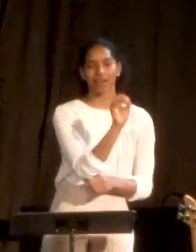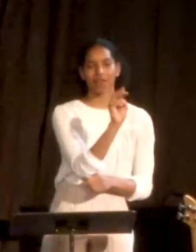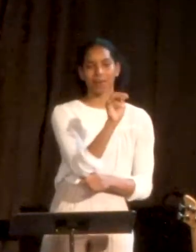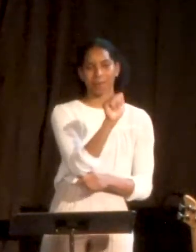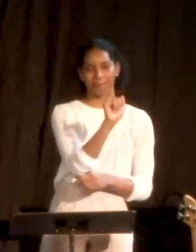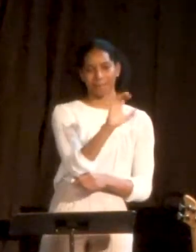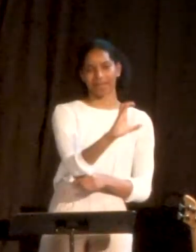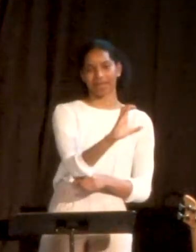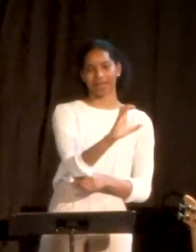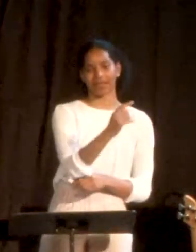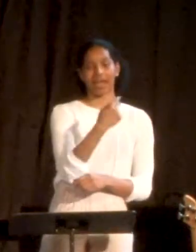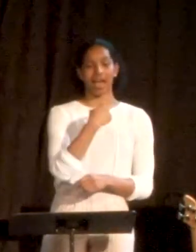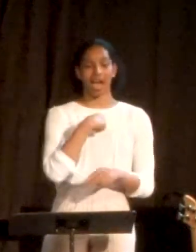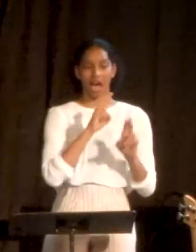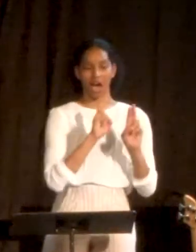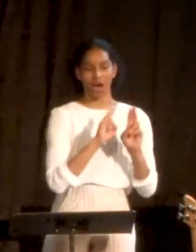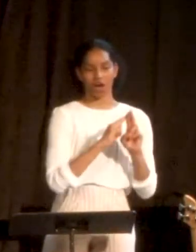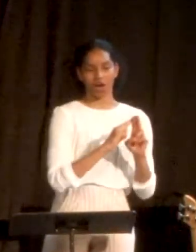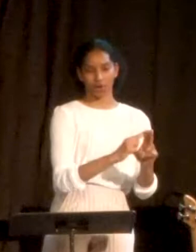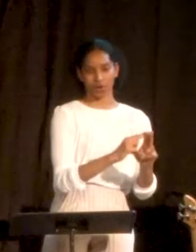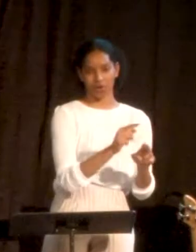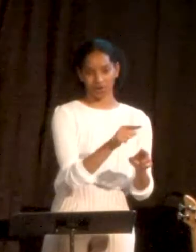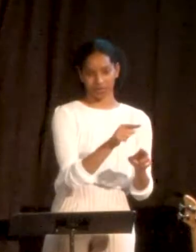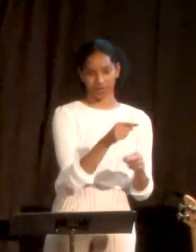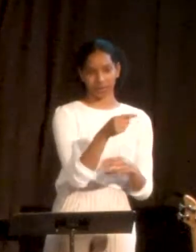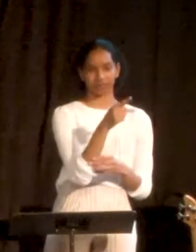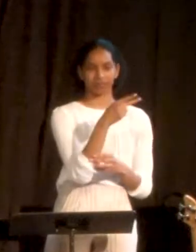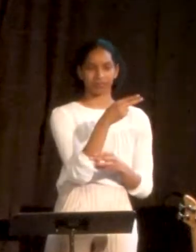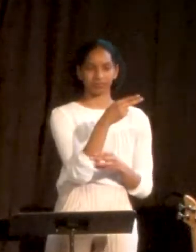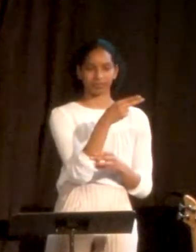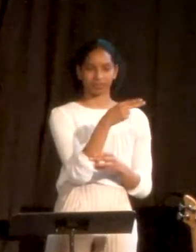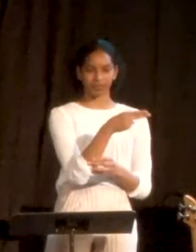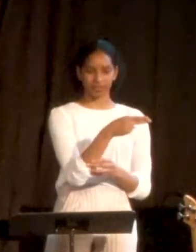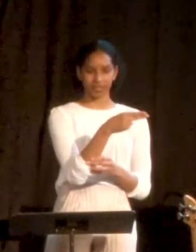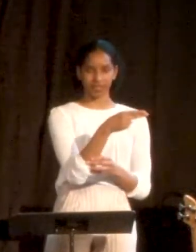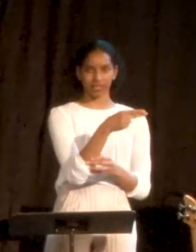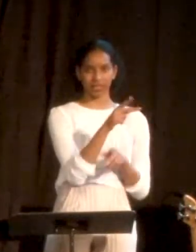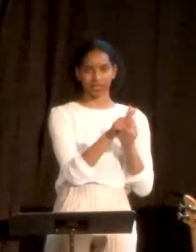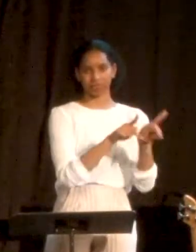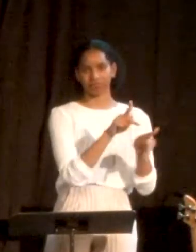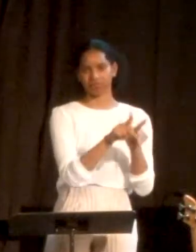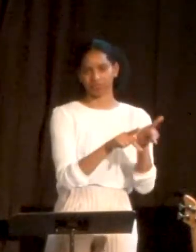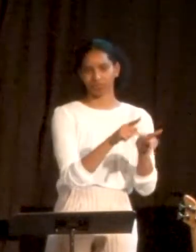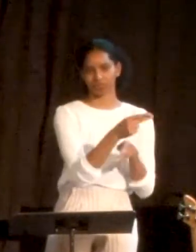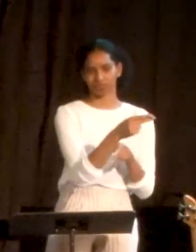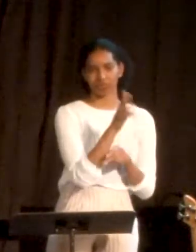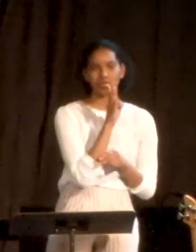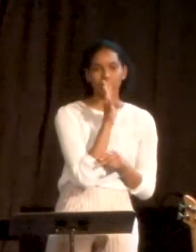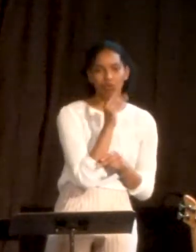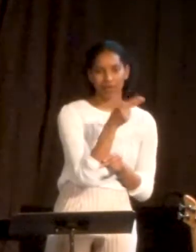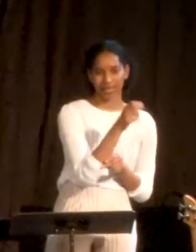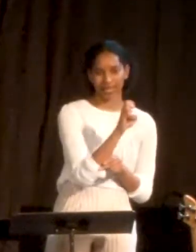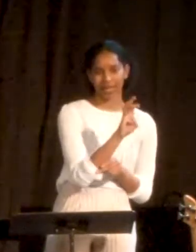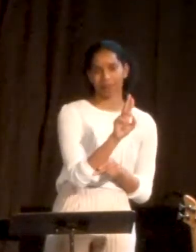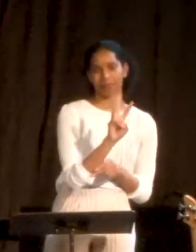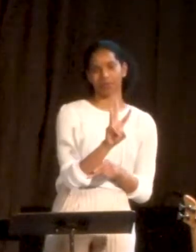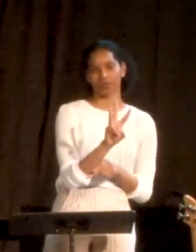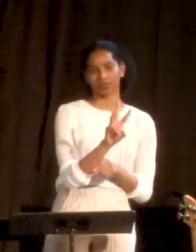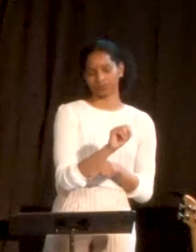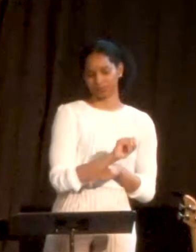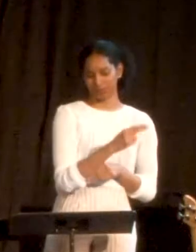them Hebraists, okay? The Hebraists, because they were Hebrew talkers, Aramaic